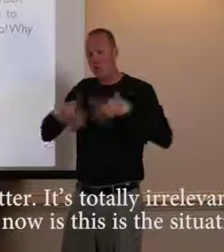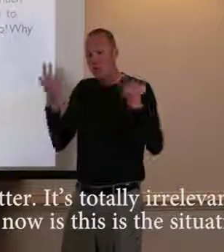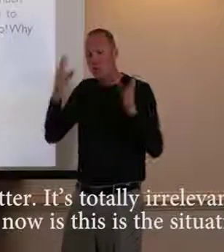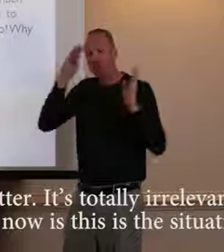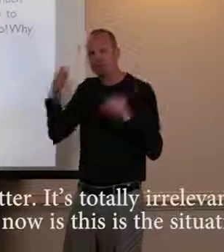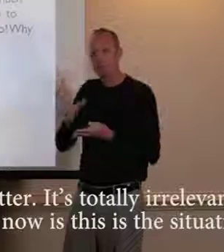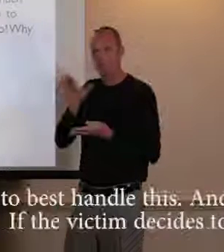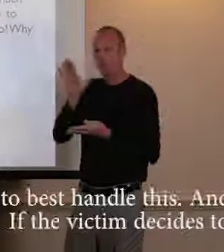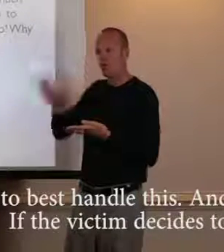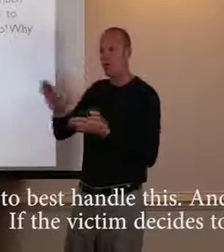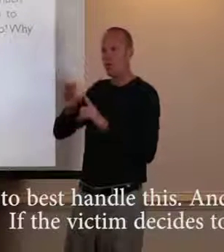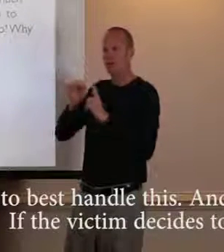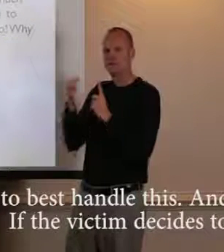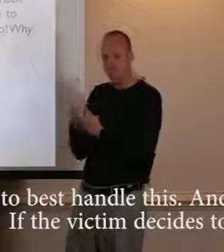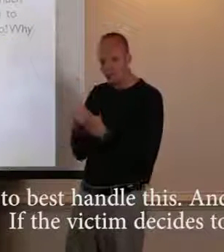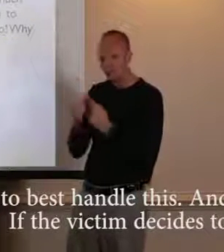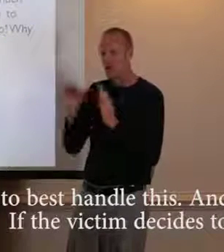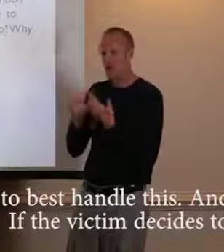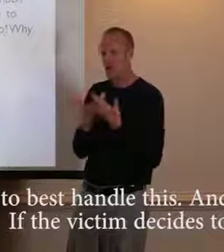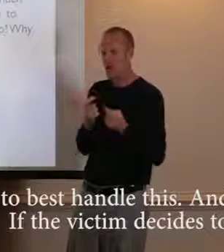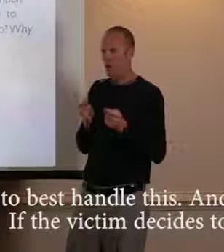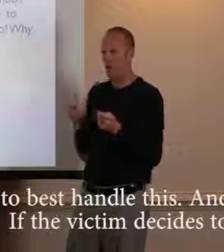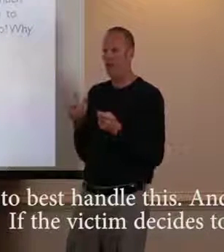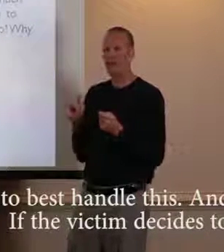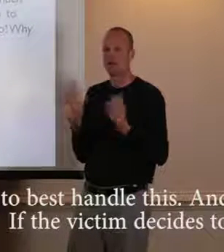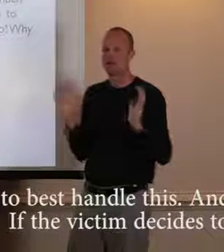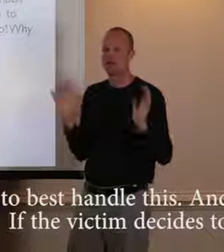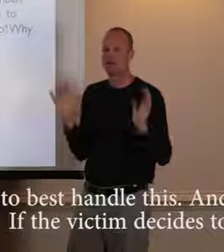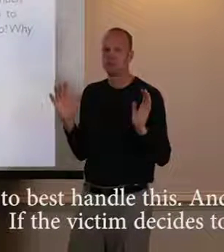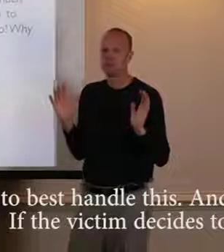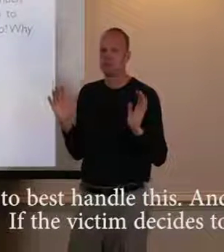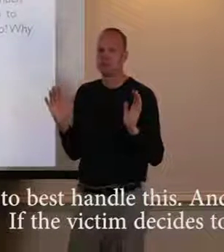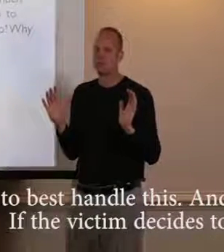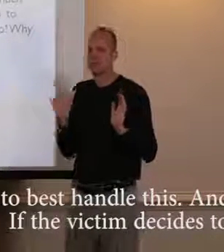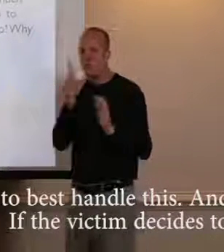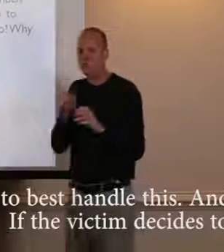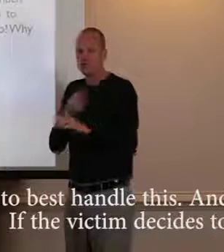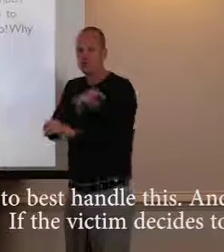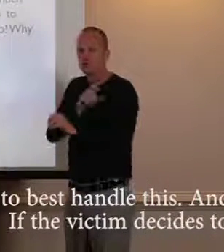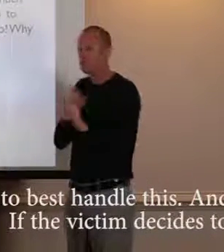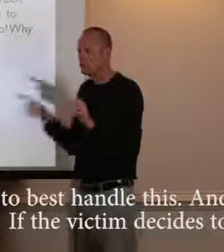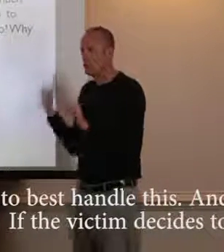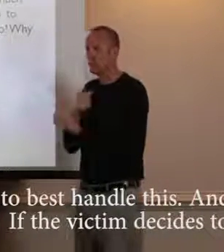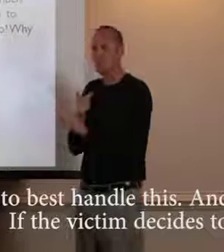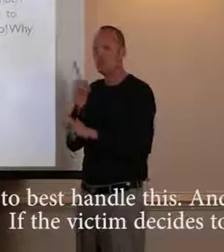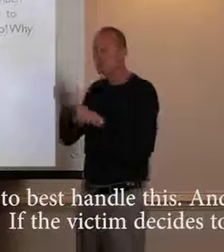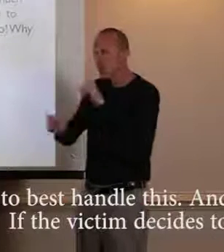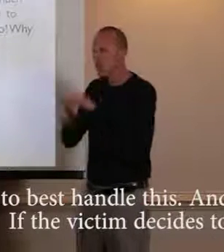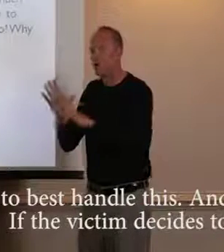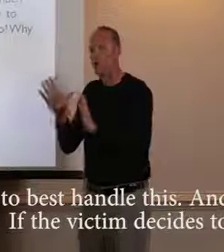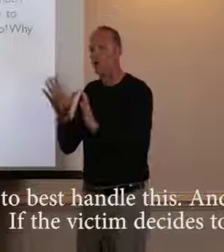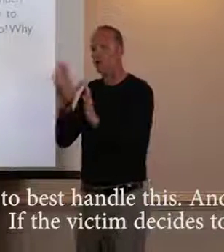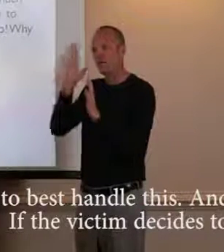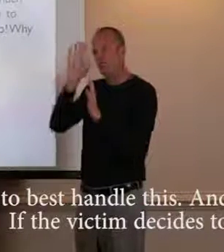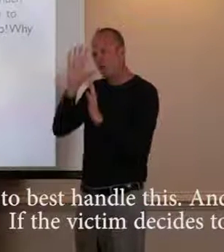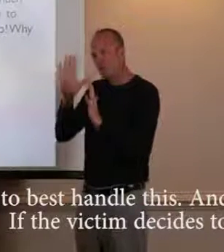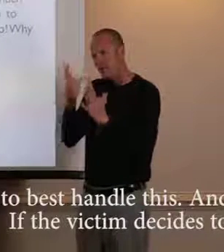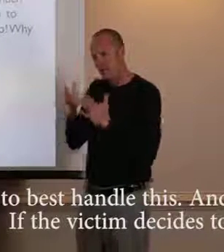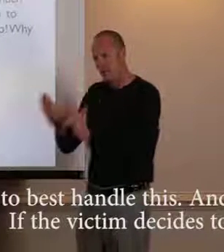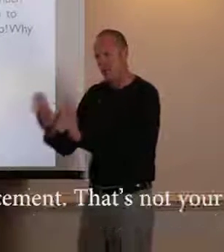the situation at hand and how we're going to best handle this. And don't ask intrusive questions. That's up to, if the victim decides to